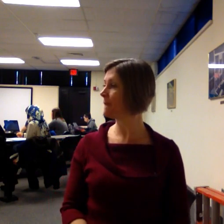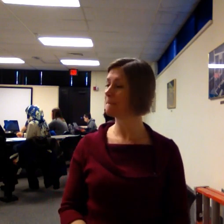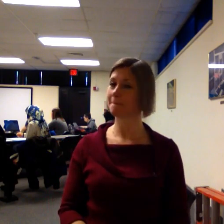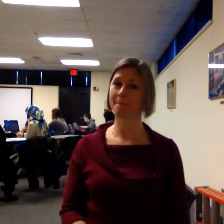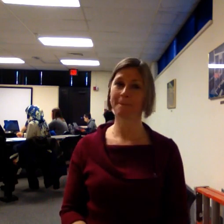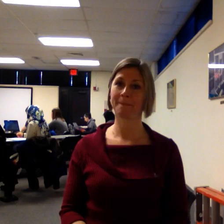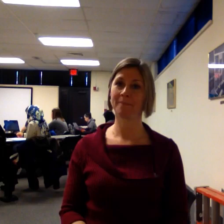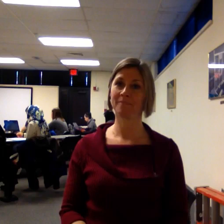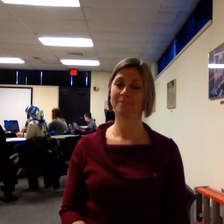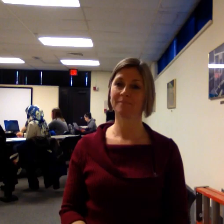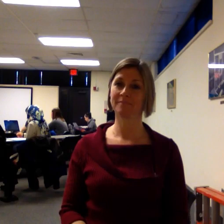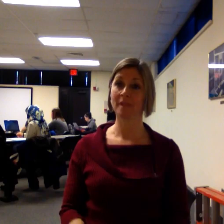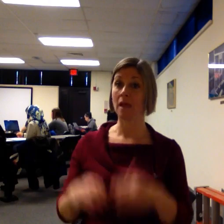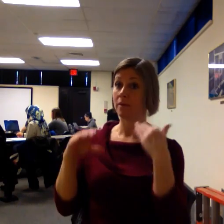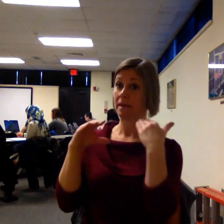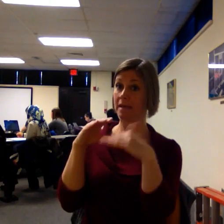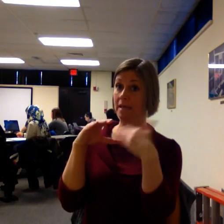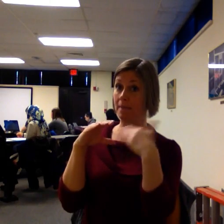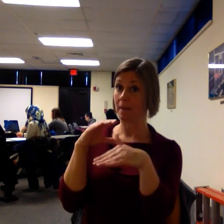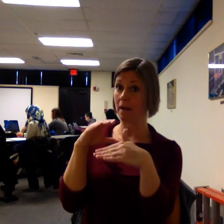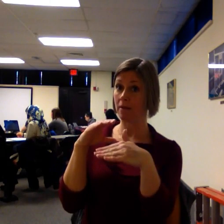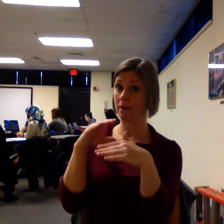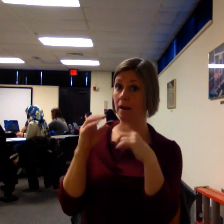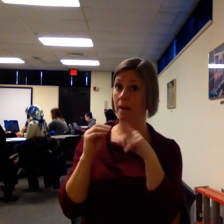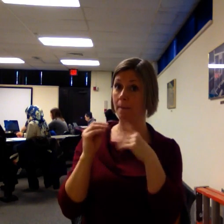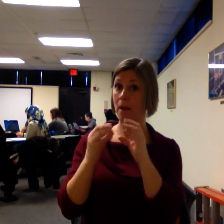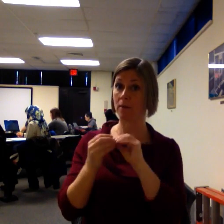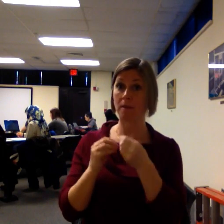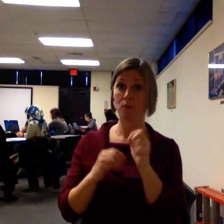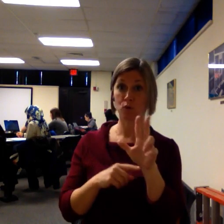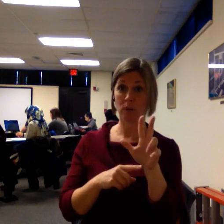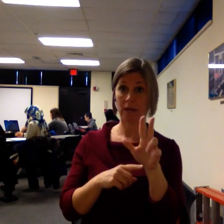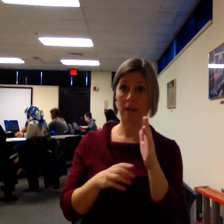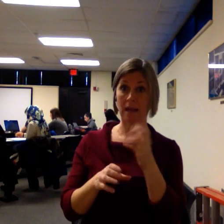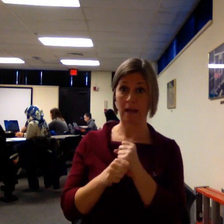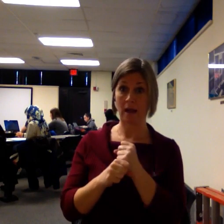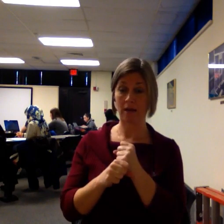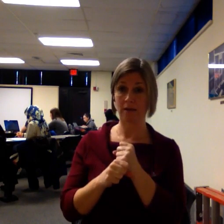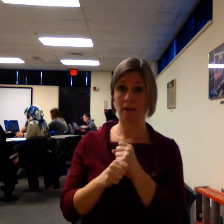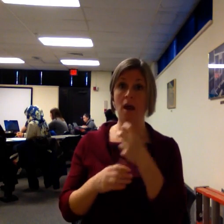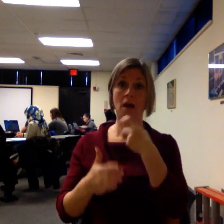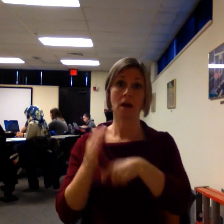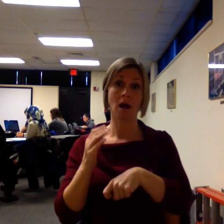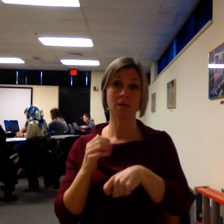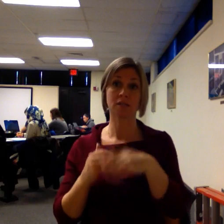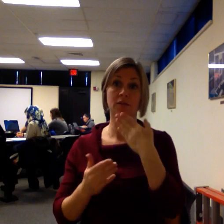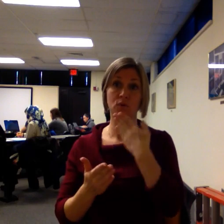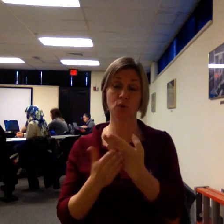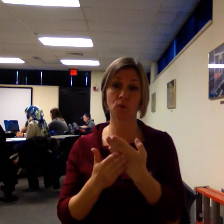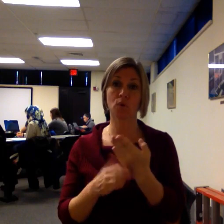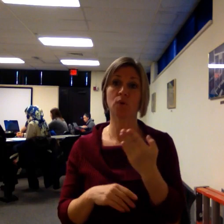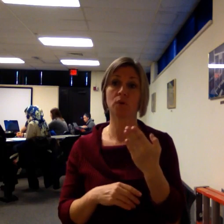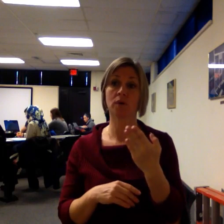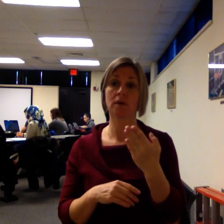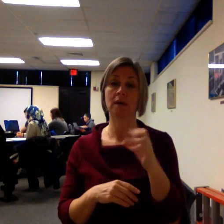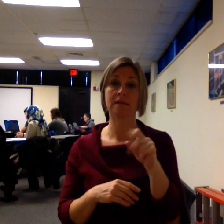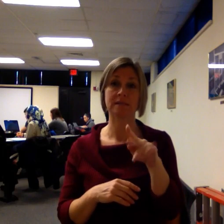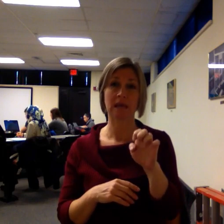I had an email regarding number 3, cost of goods sold. I was asked if cost of sales means cost of